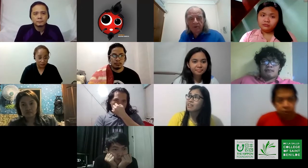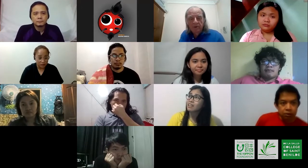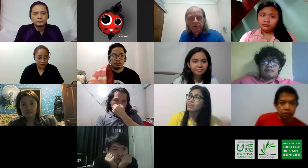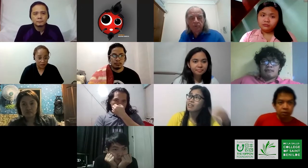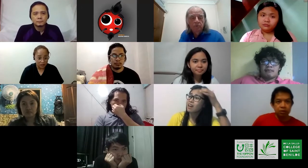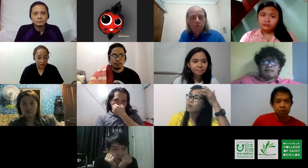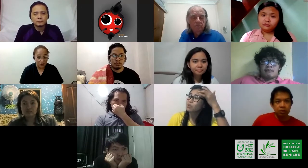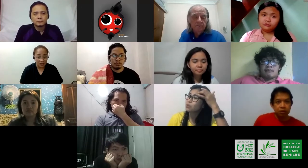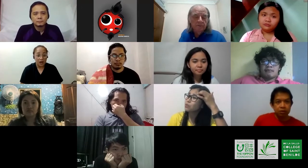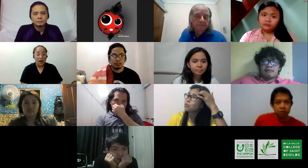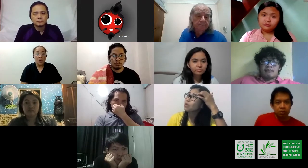cultural rules?